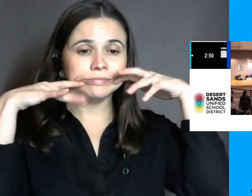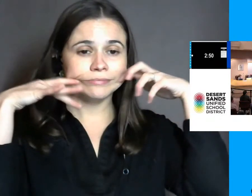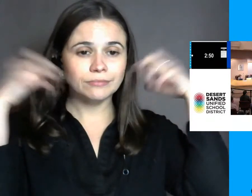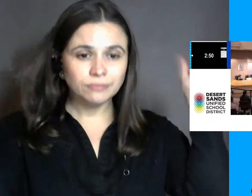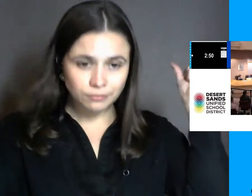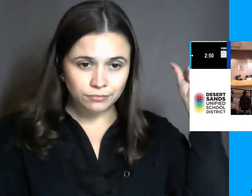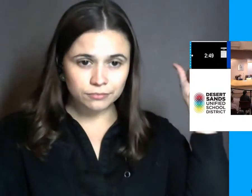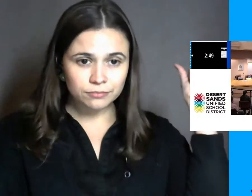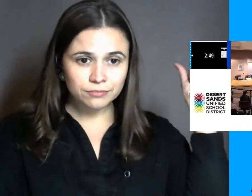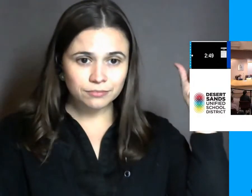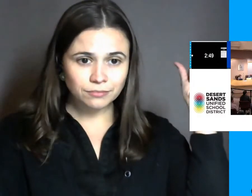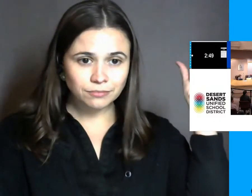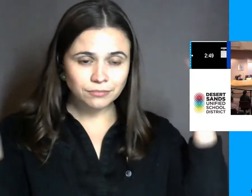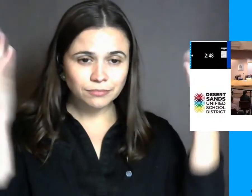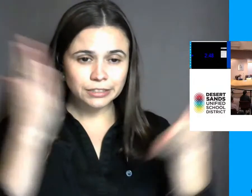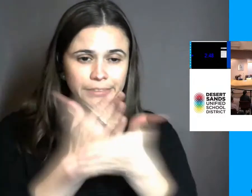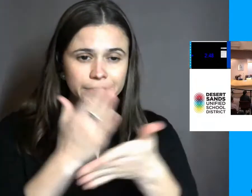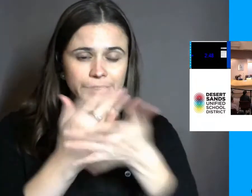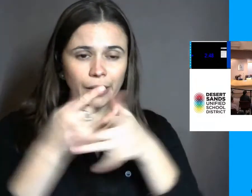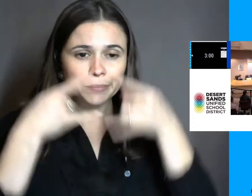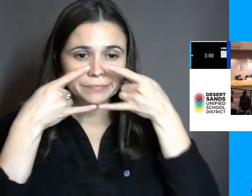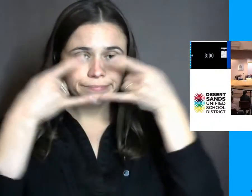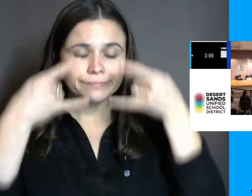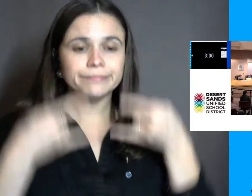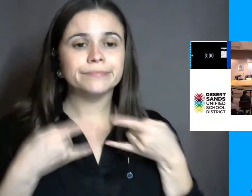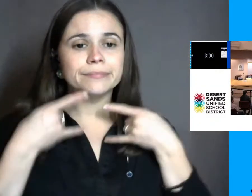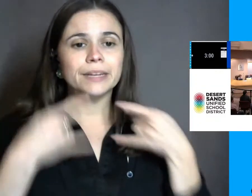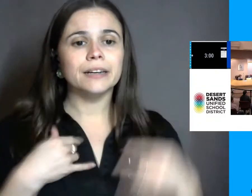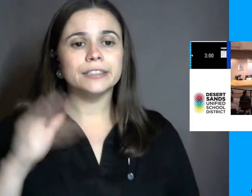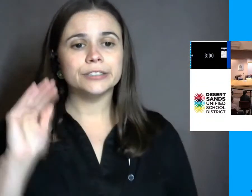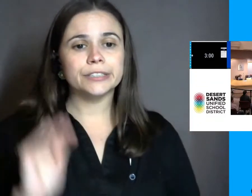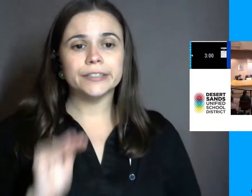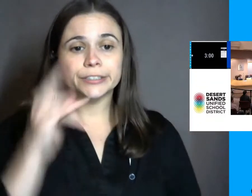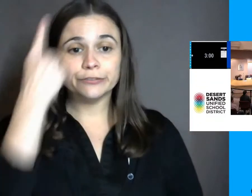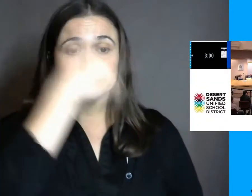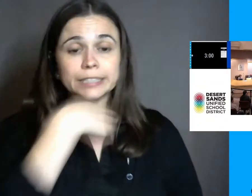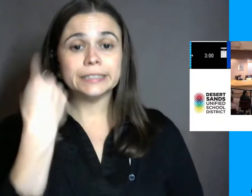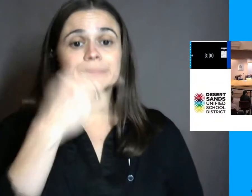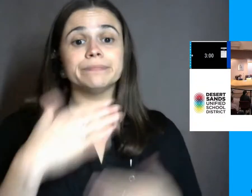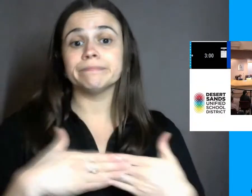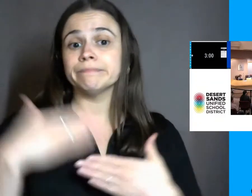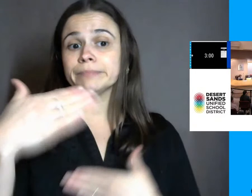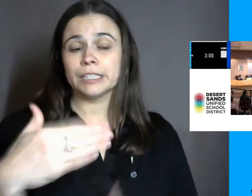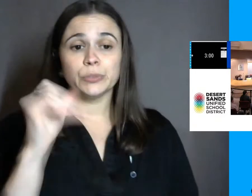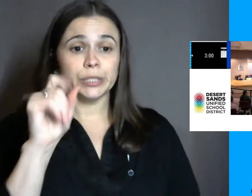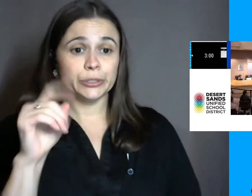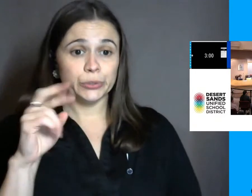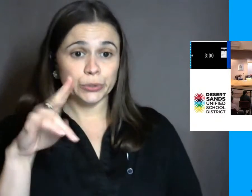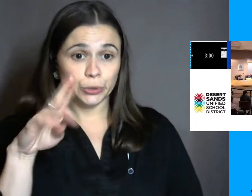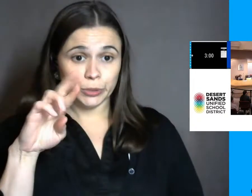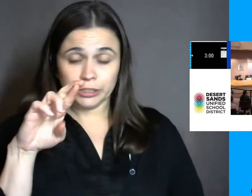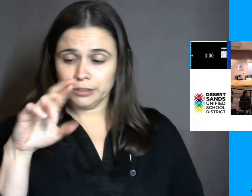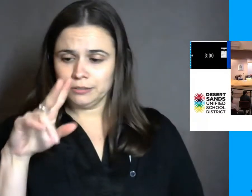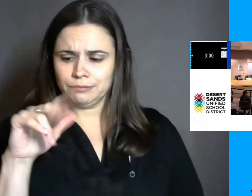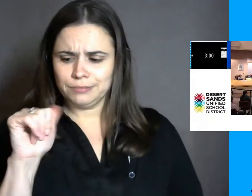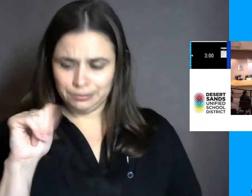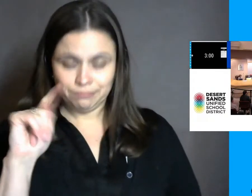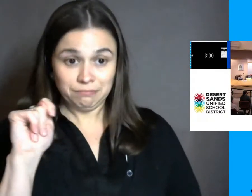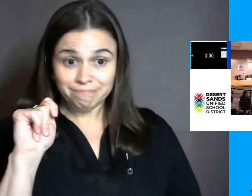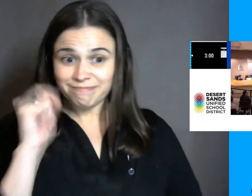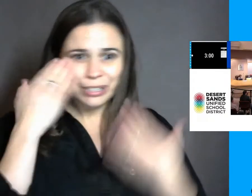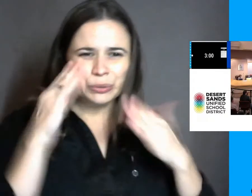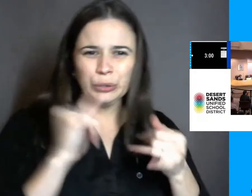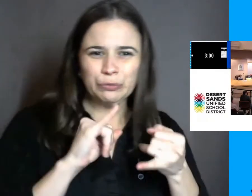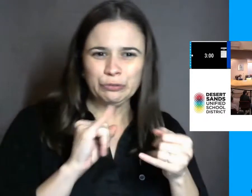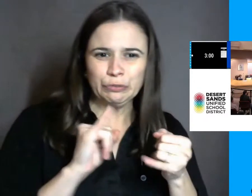kid's face. Thank you. The next one is Stewart. No, I don't know if that's first or last name, just Stewart.